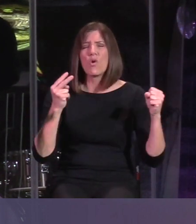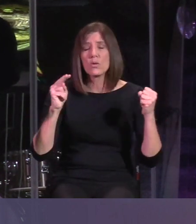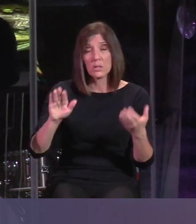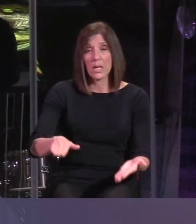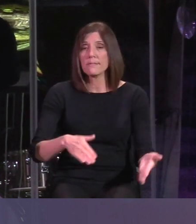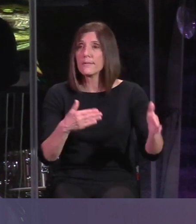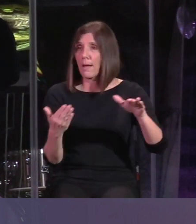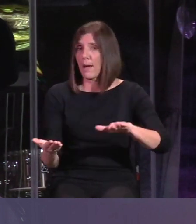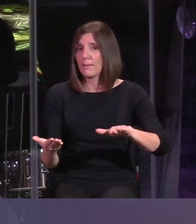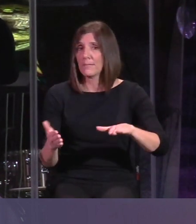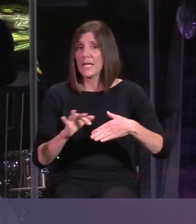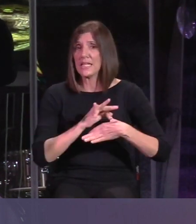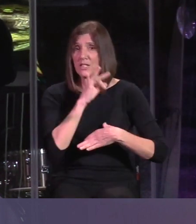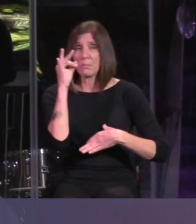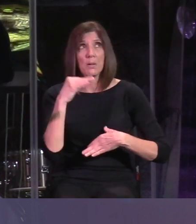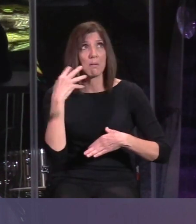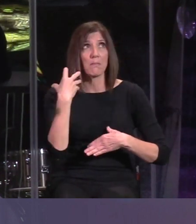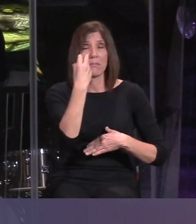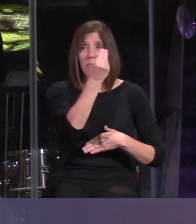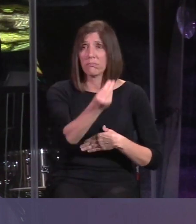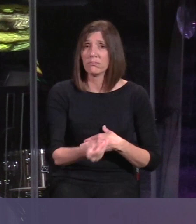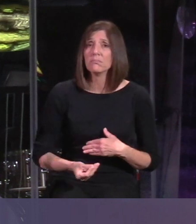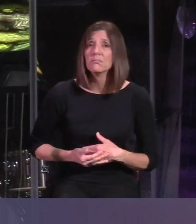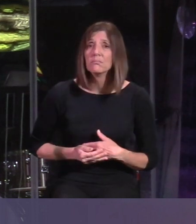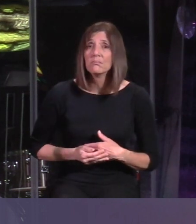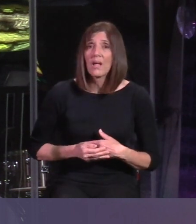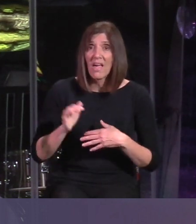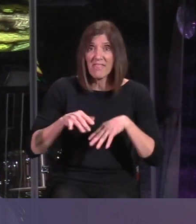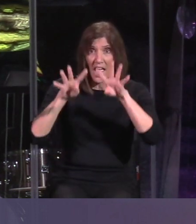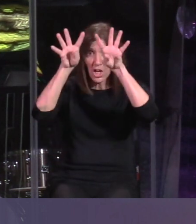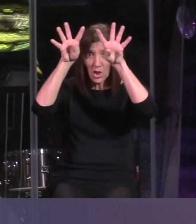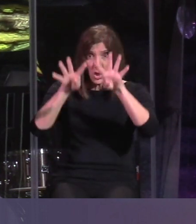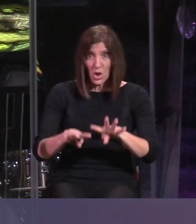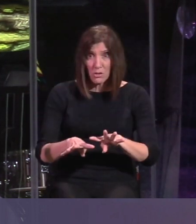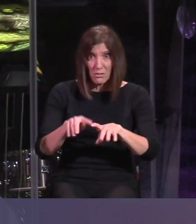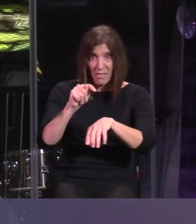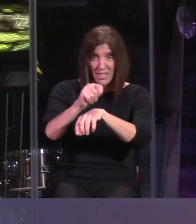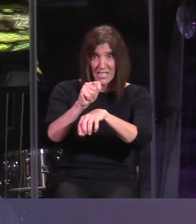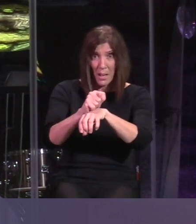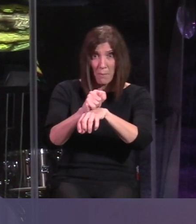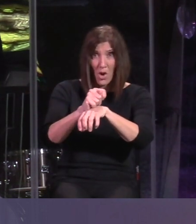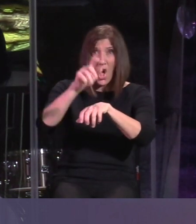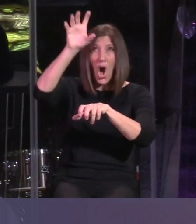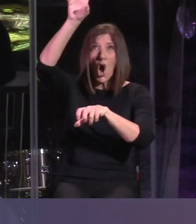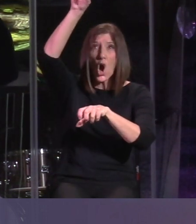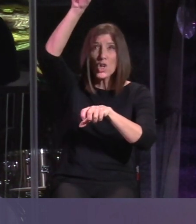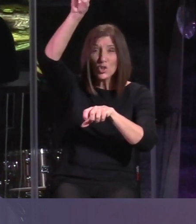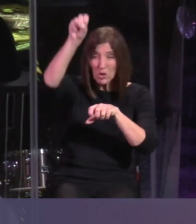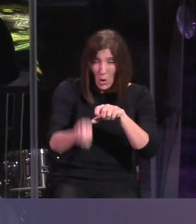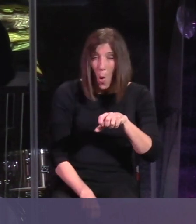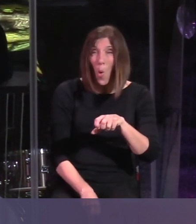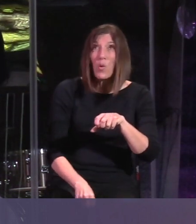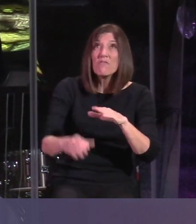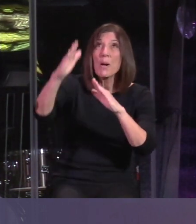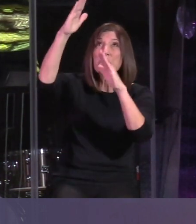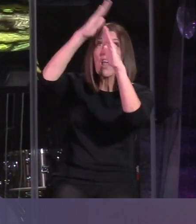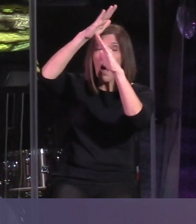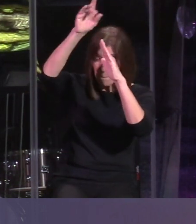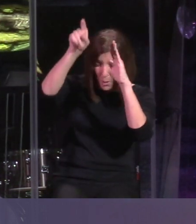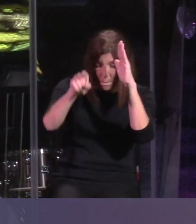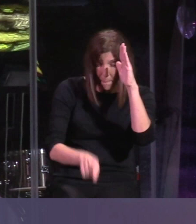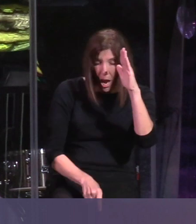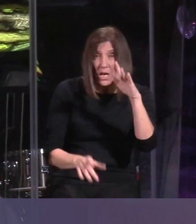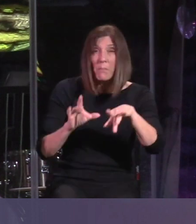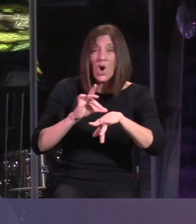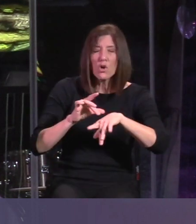spirit. And behold, the curtain of the temple was torn in two from top to bottom, and the earth shook and